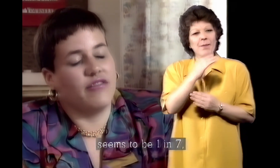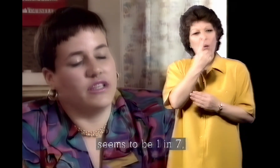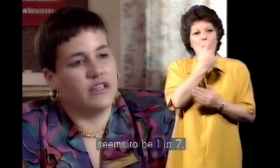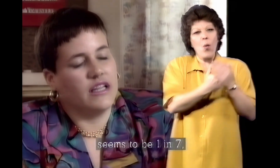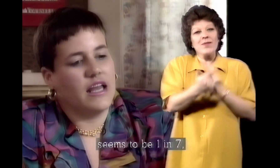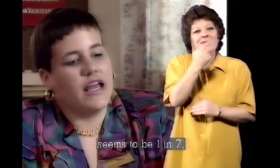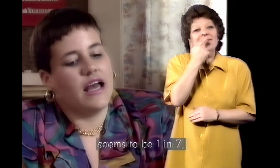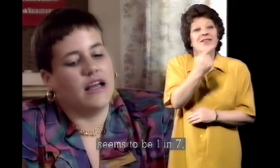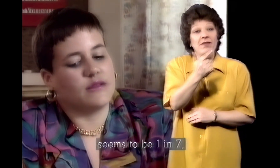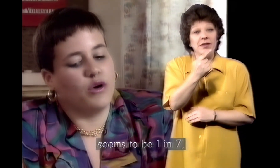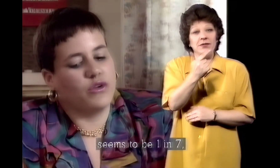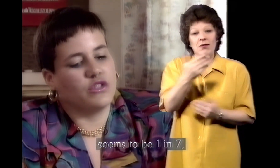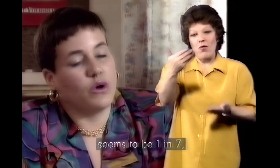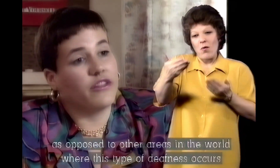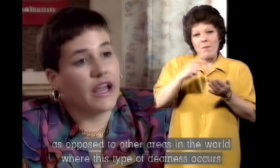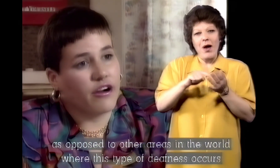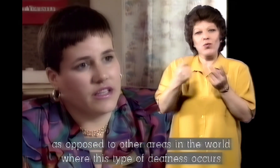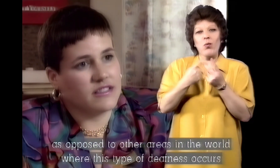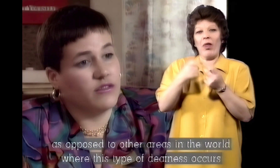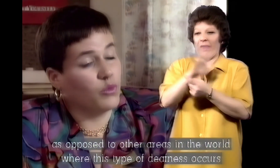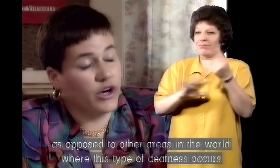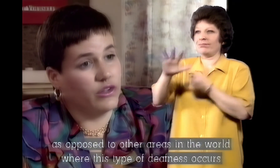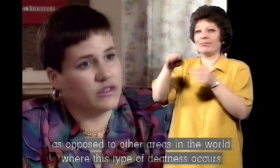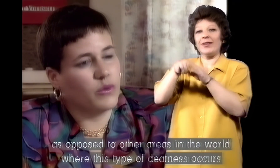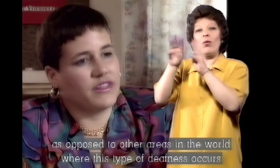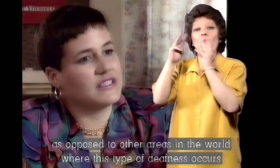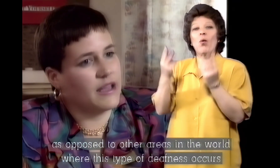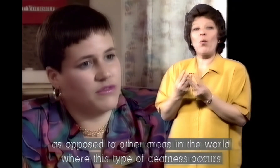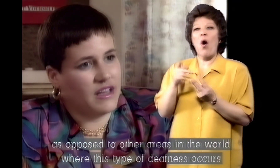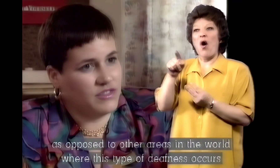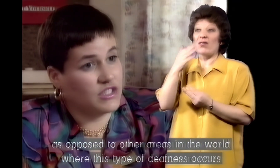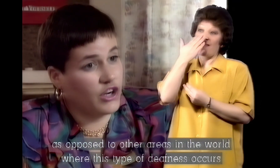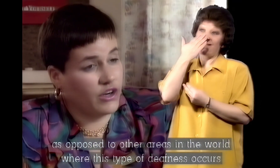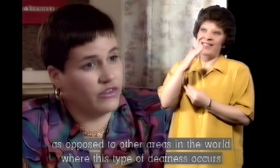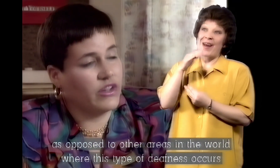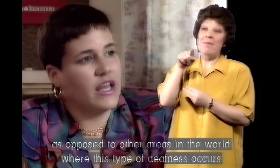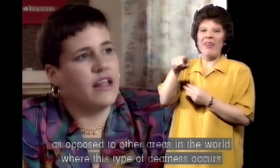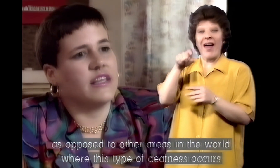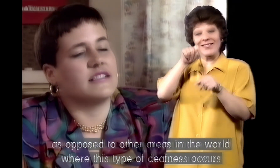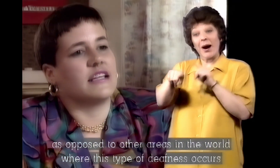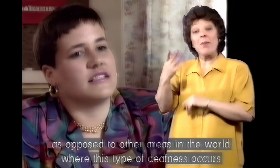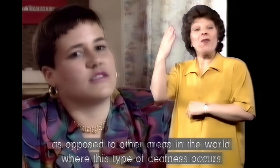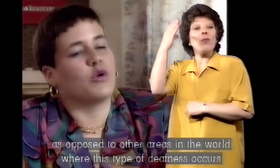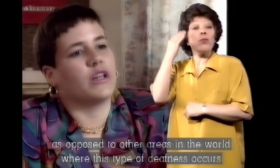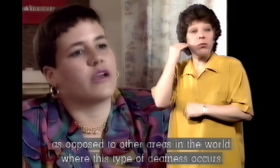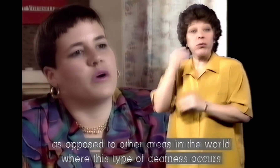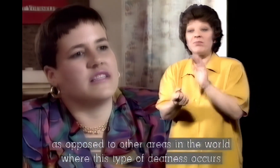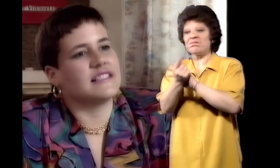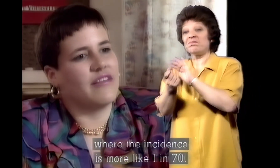7, as opposed to other areas in the world where this type of deafness occurs. The incidence is more like 1 in